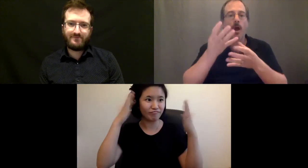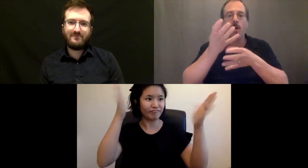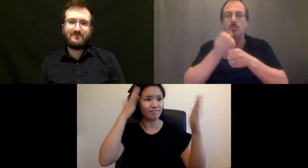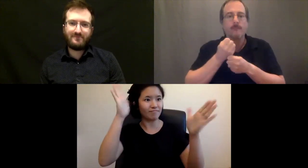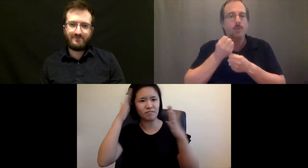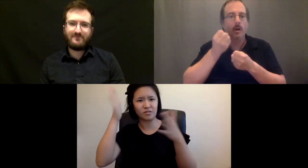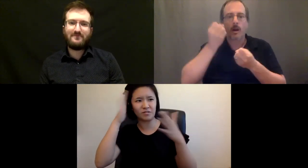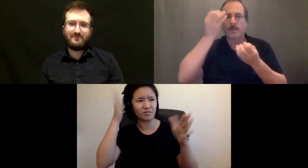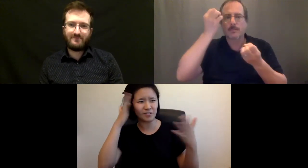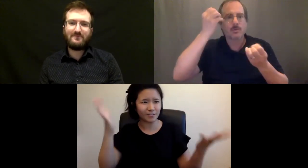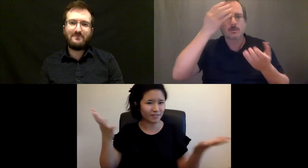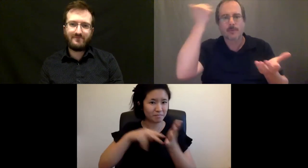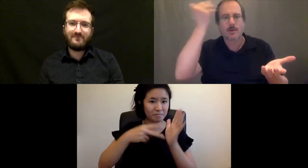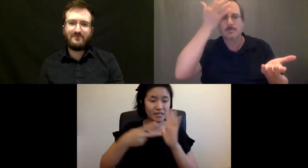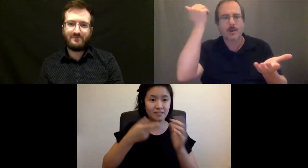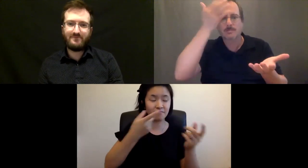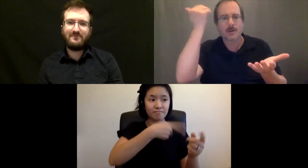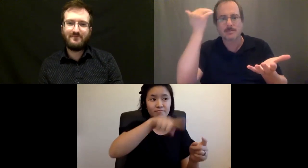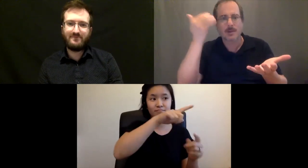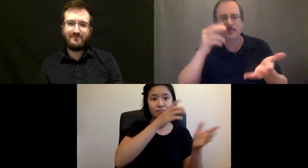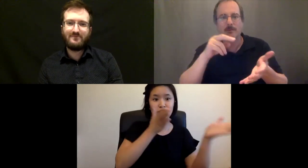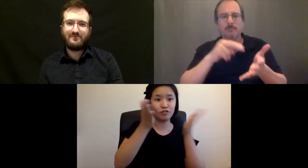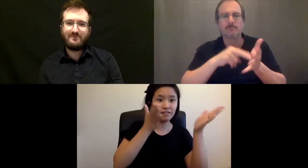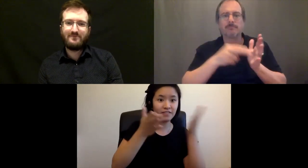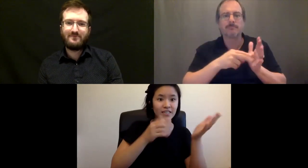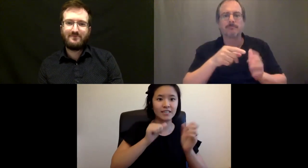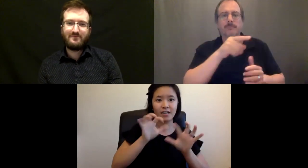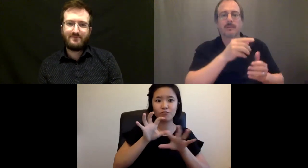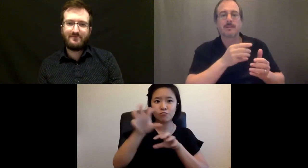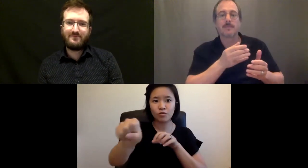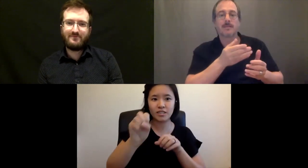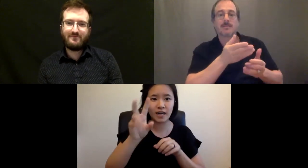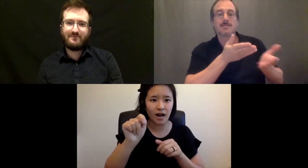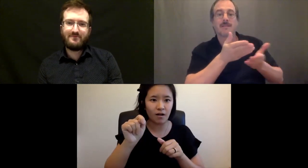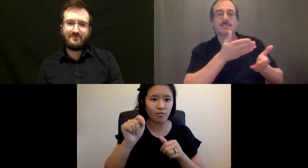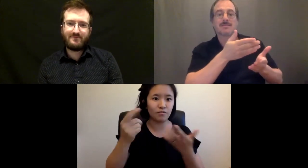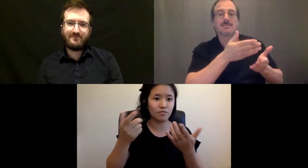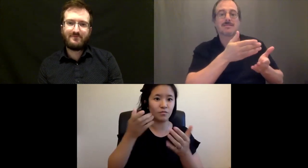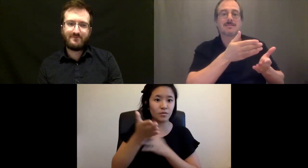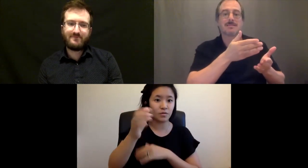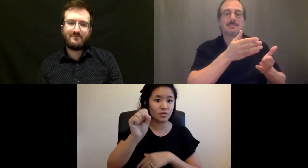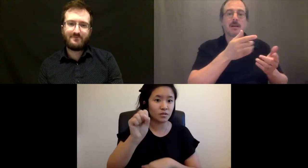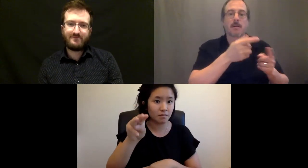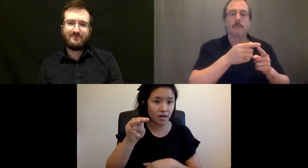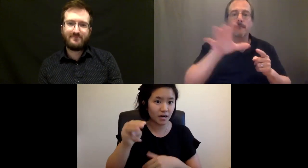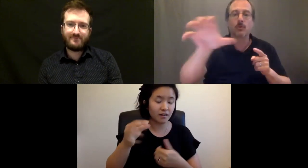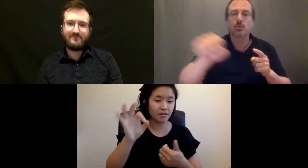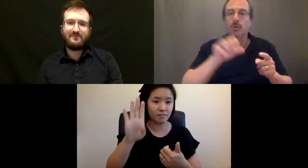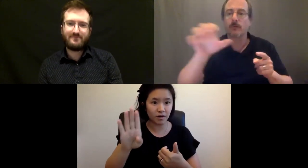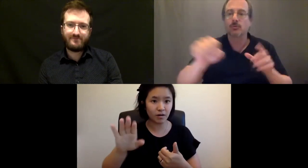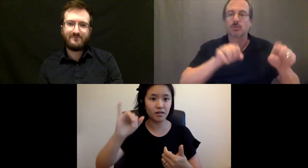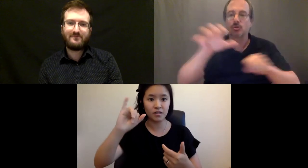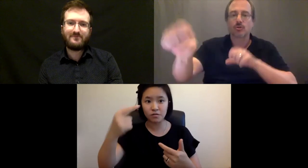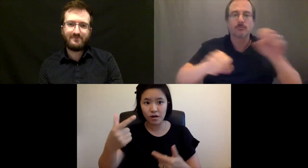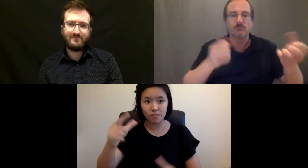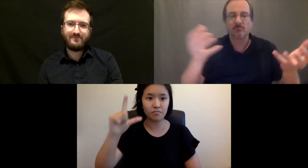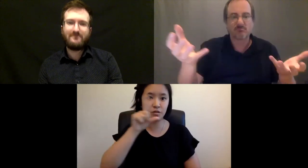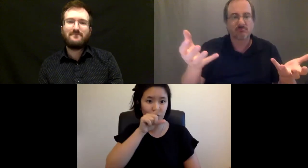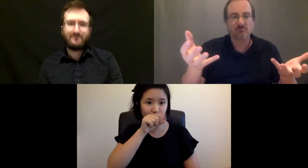we're seeing a lack of information. People are unaware of what services and programs are out there. They're